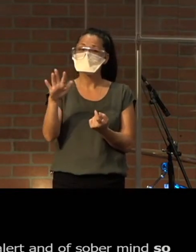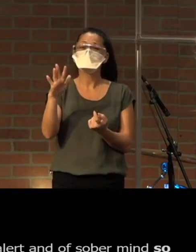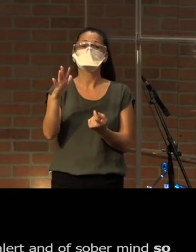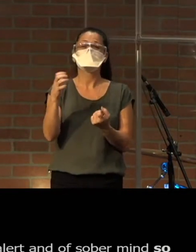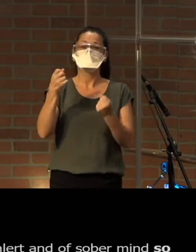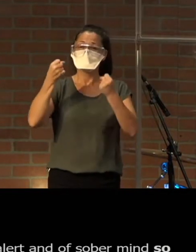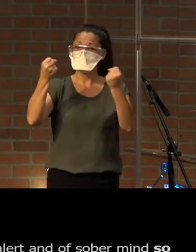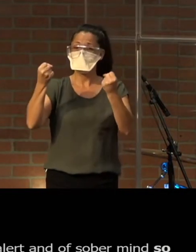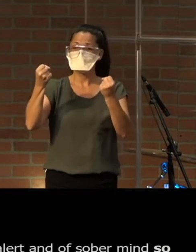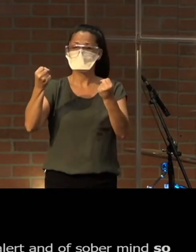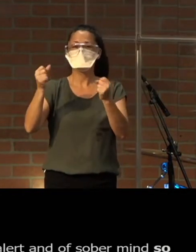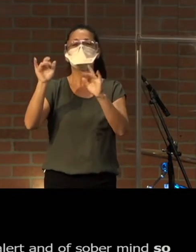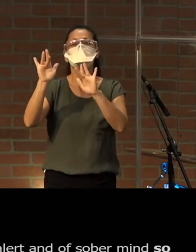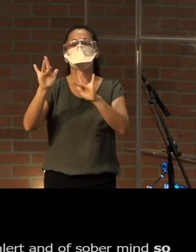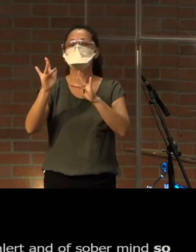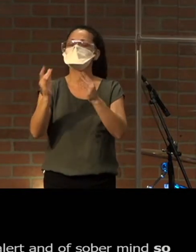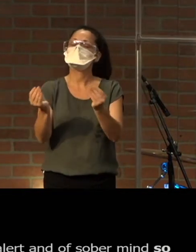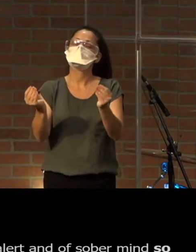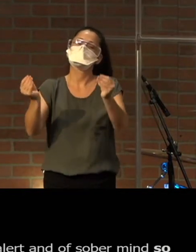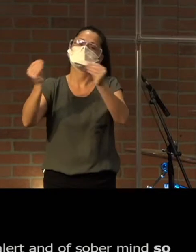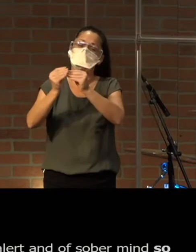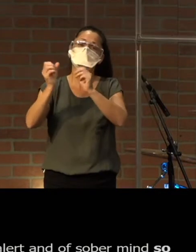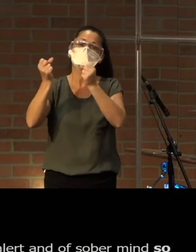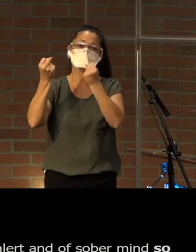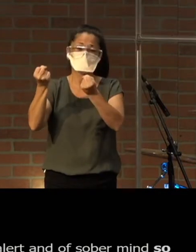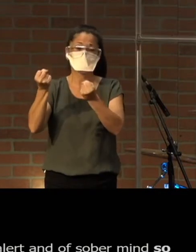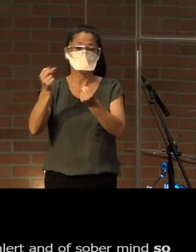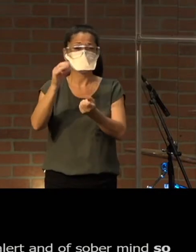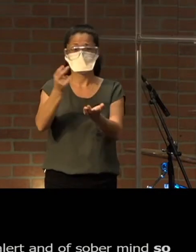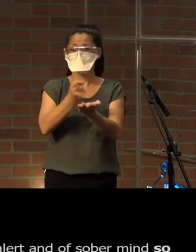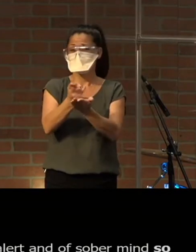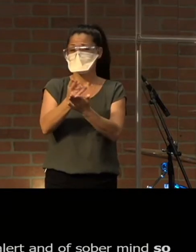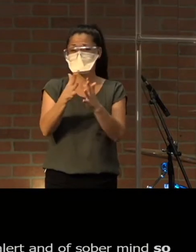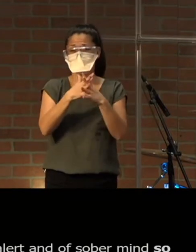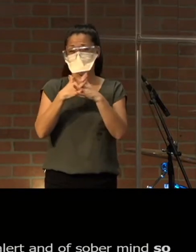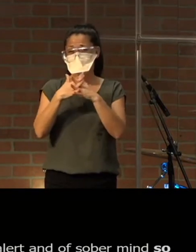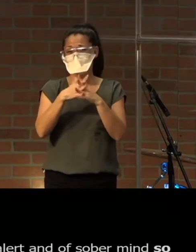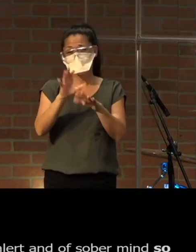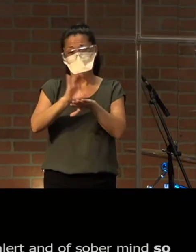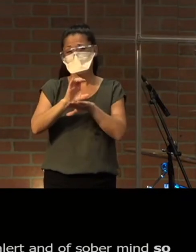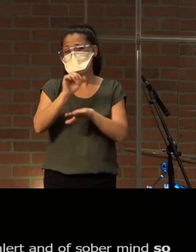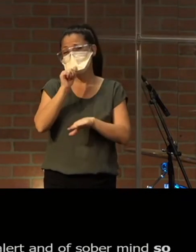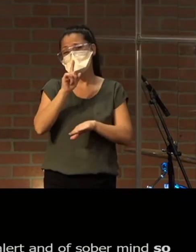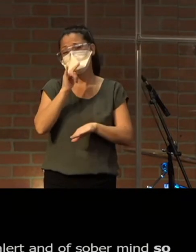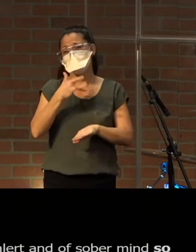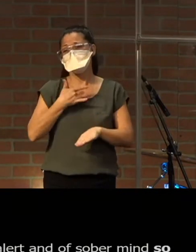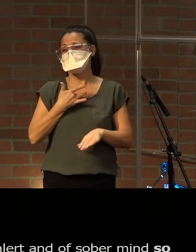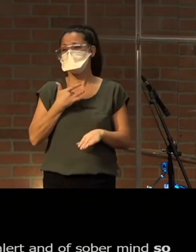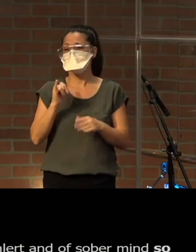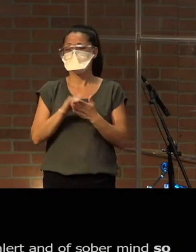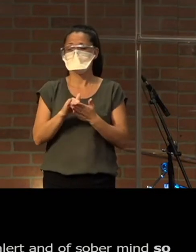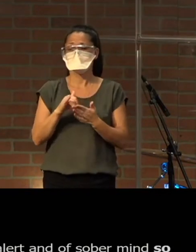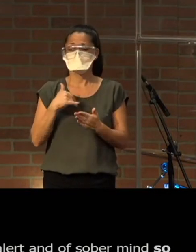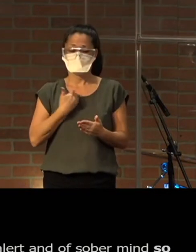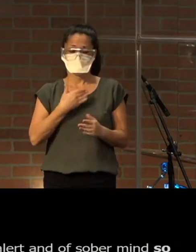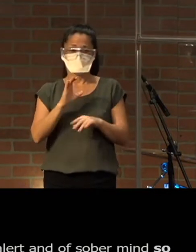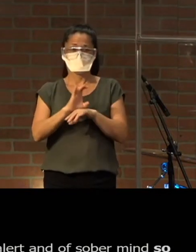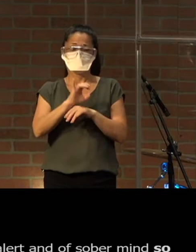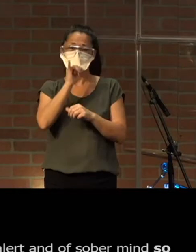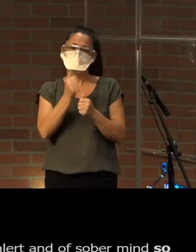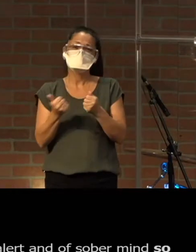more. And honestly, it doesn't feel like the American church in particular is abounding in grace these